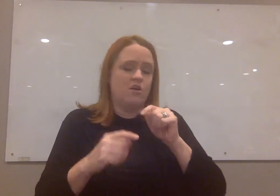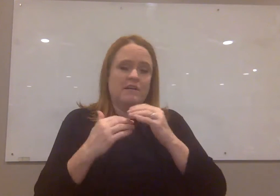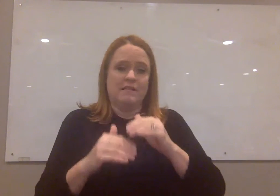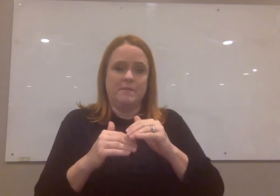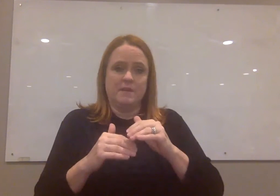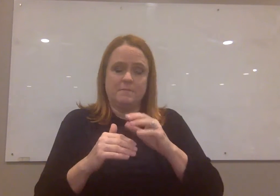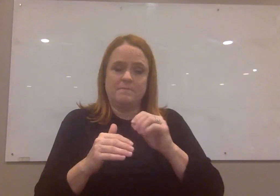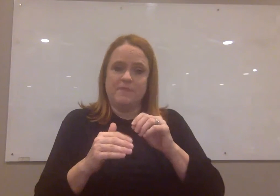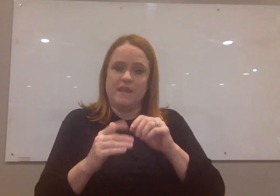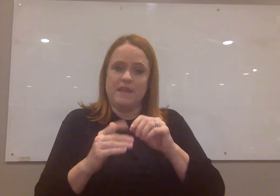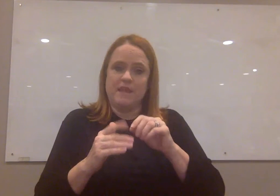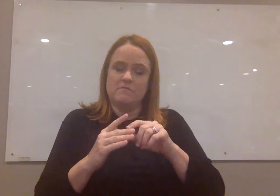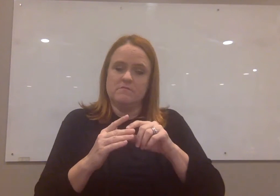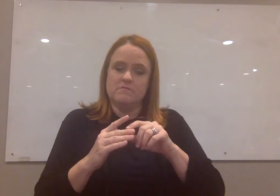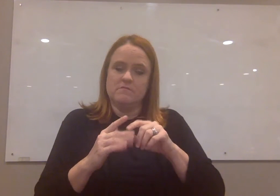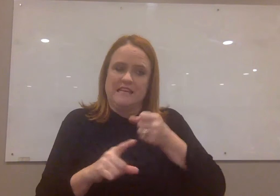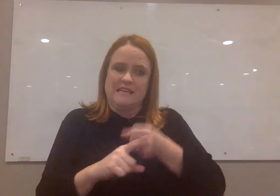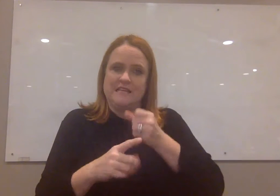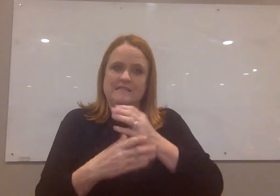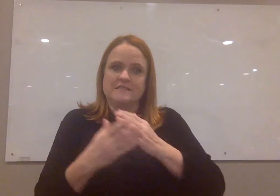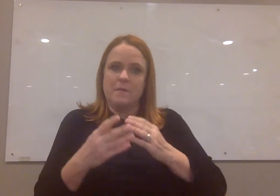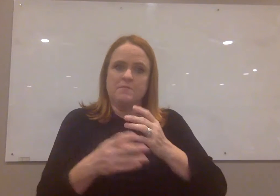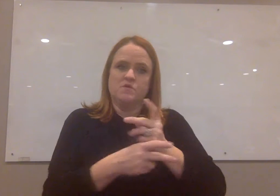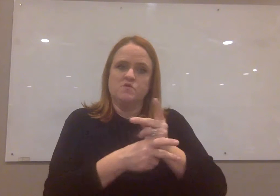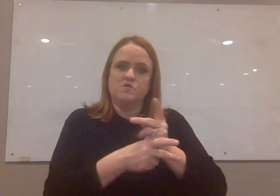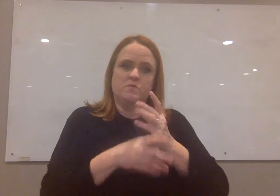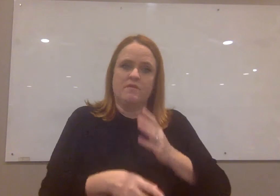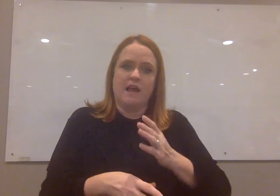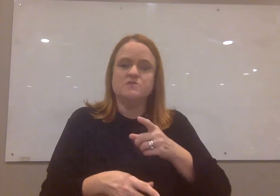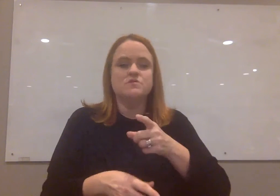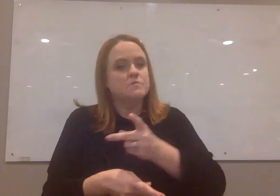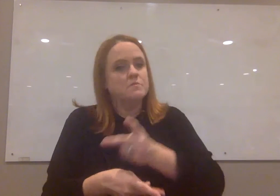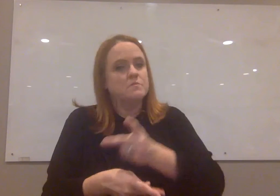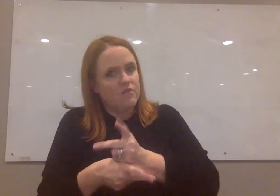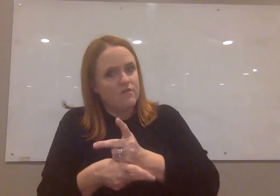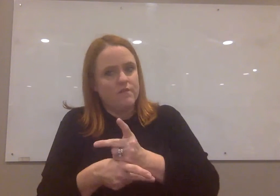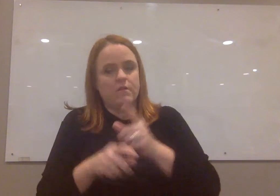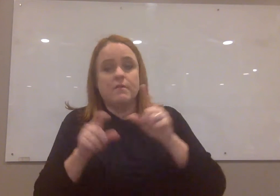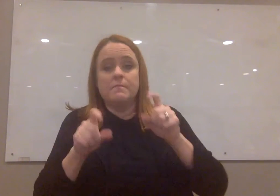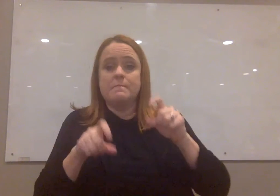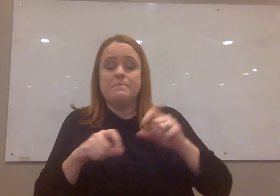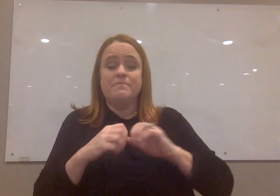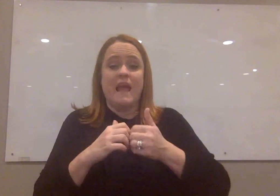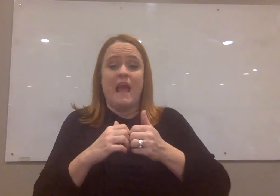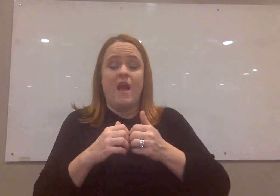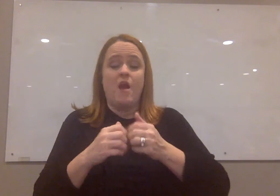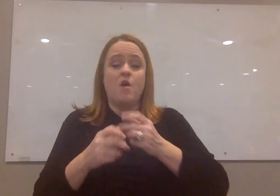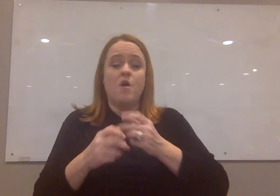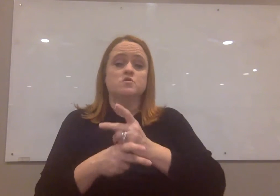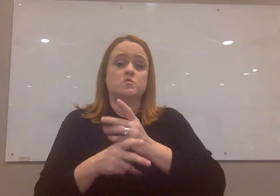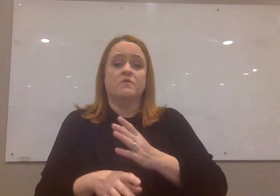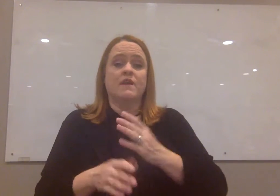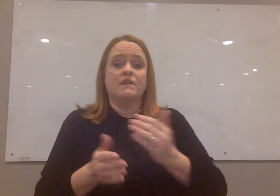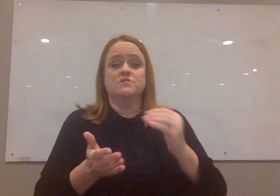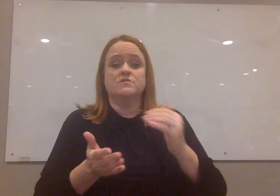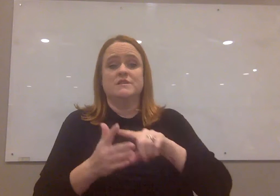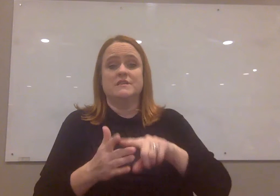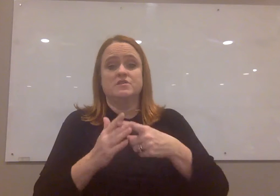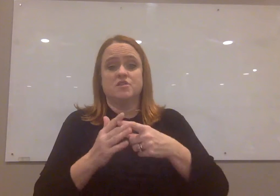have to be very careful about if you're testing how your supervisor restart handling works, that you monitor